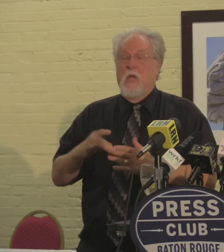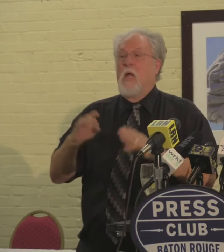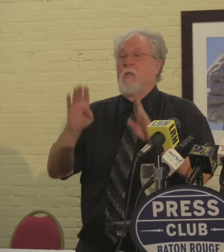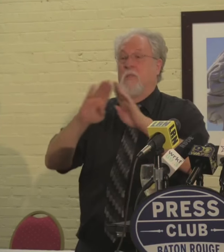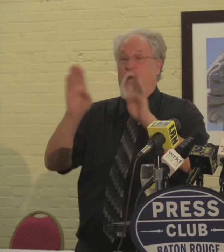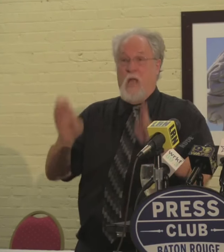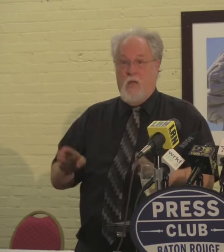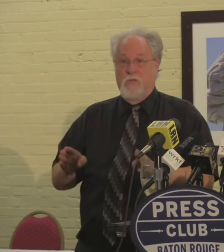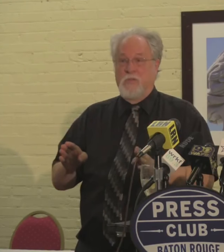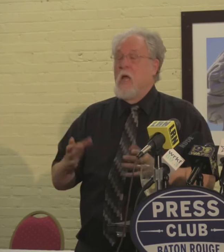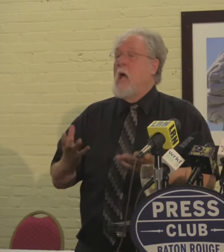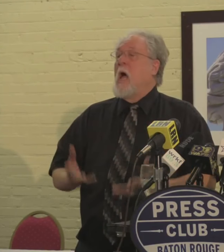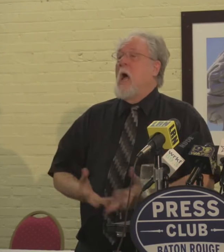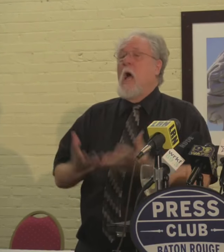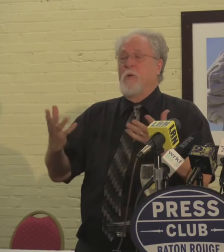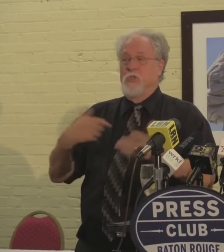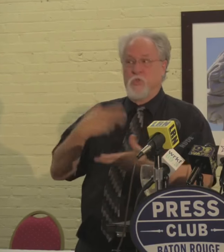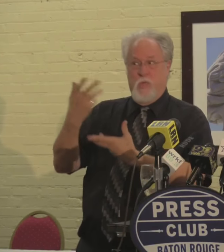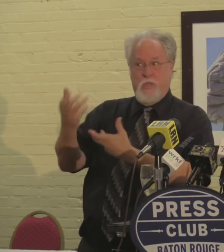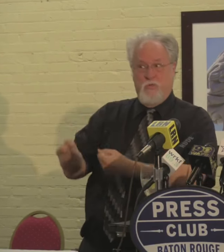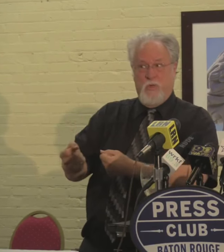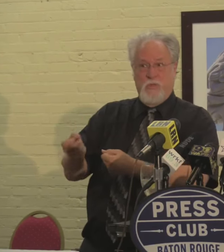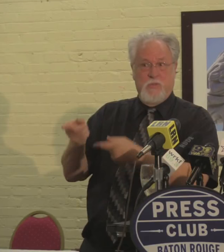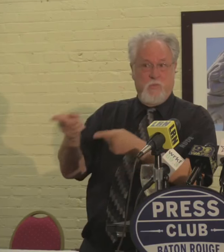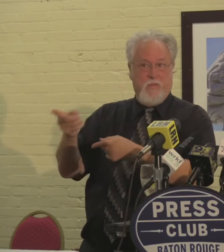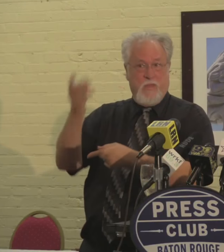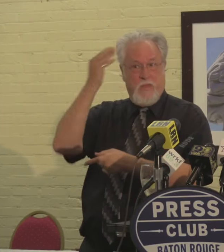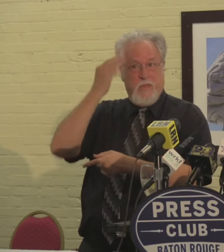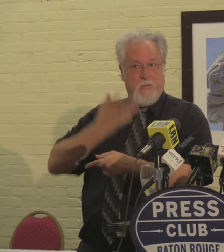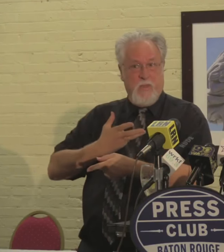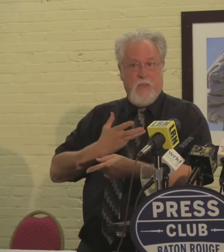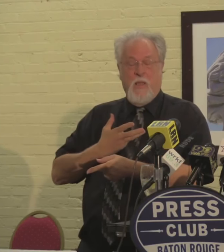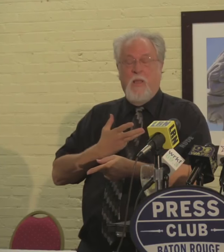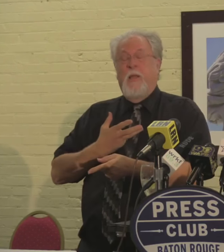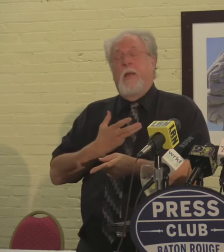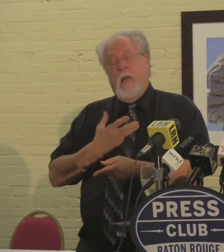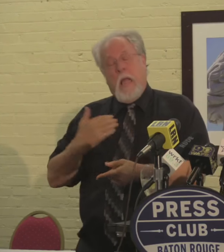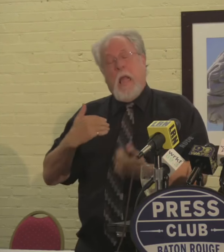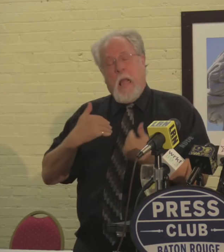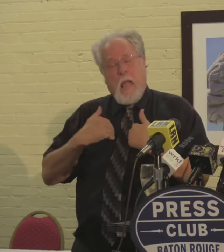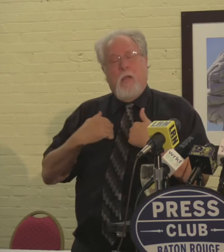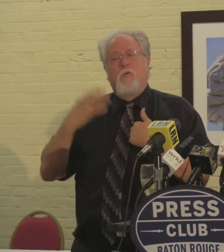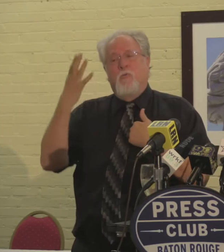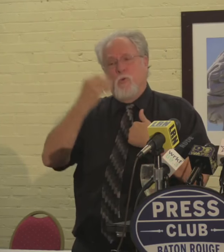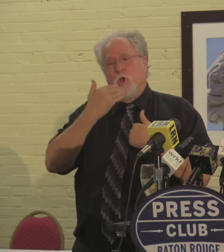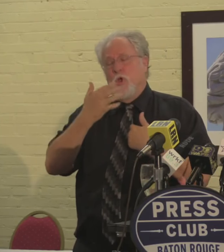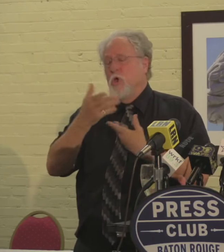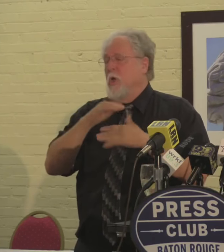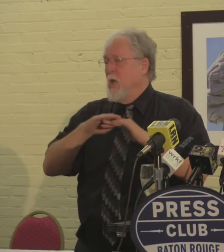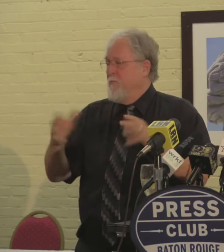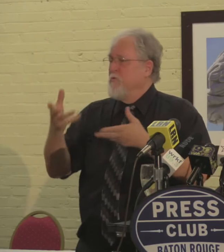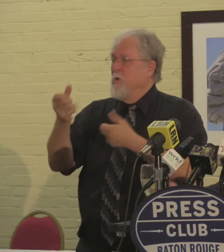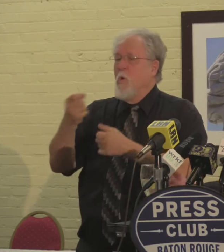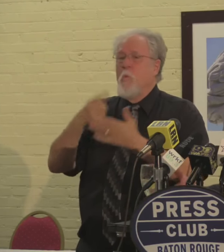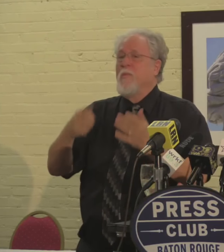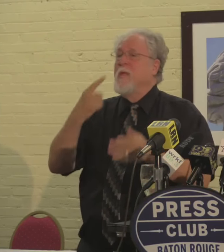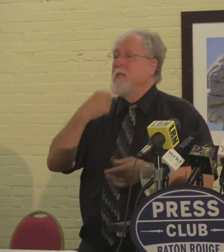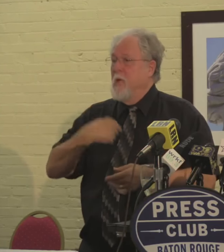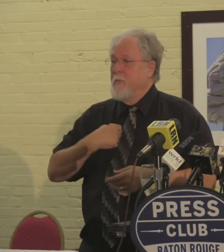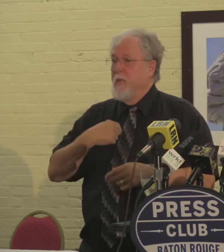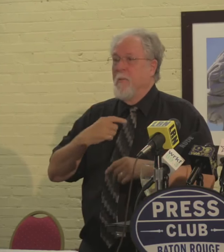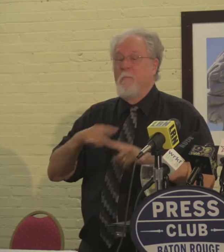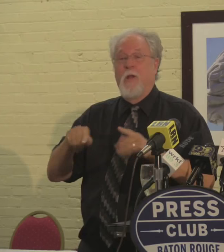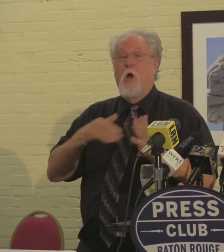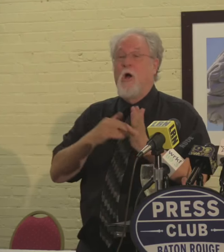House, how much trust do I have in what they tell me? I have pretty good level of trust in what they tell me. They just don't often tell